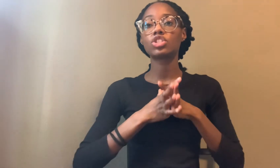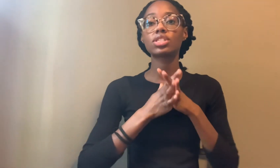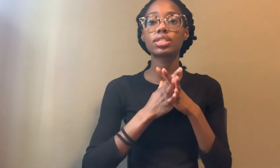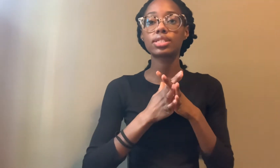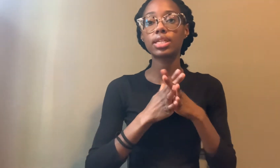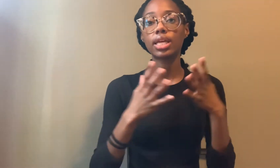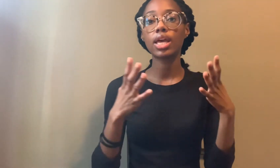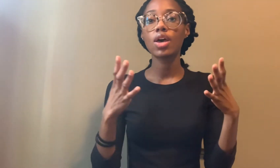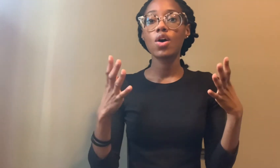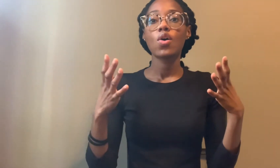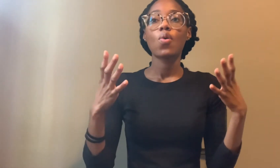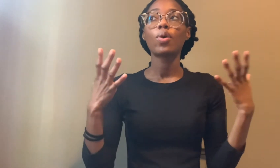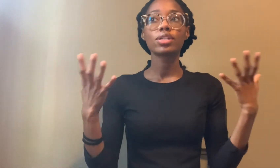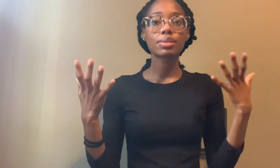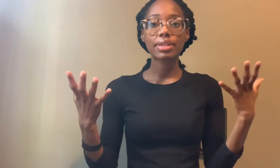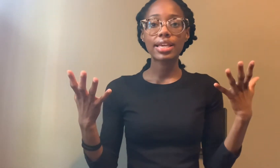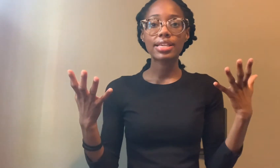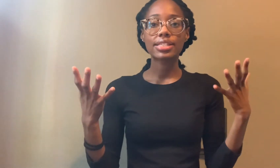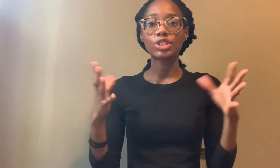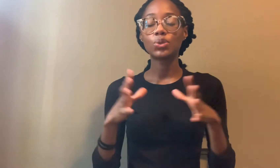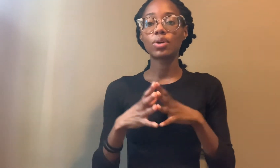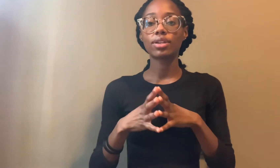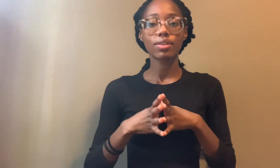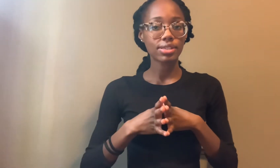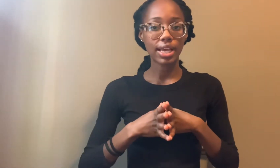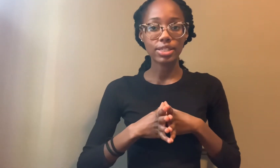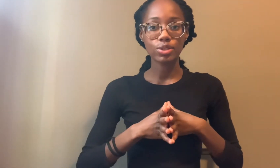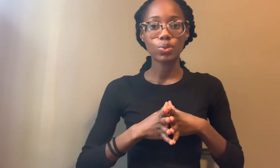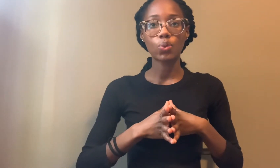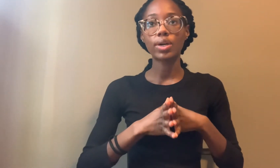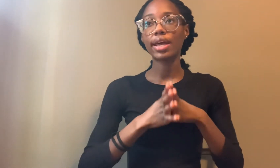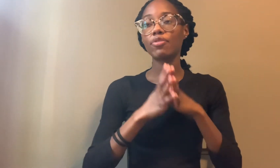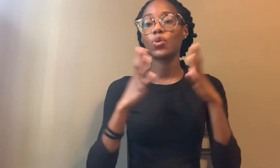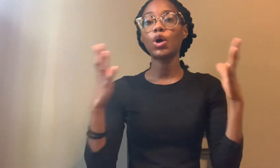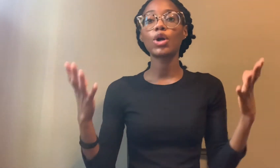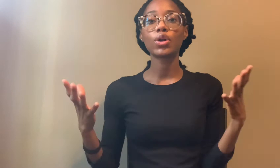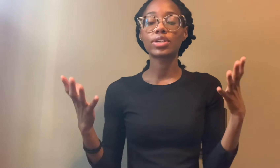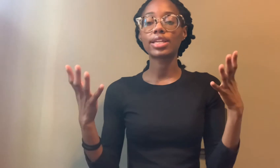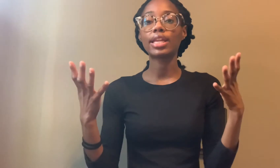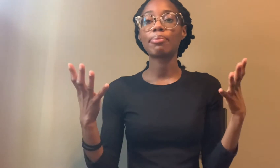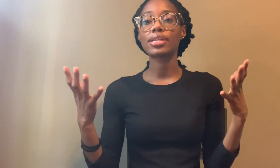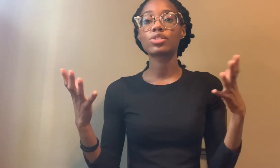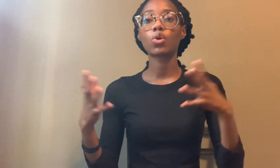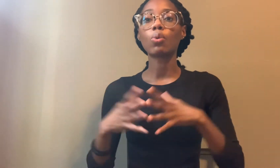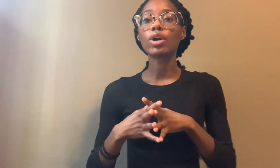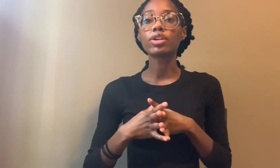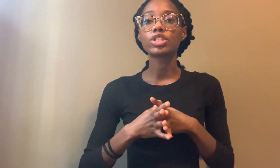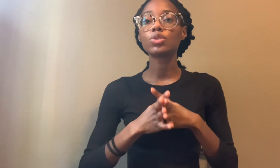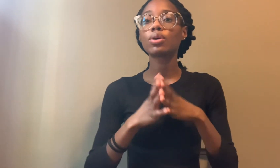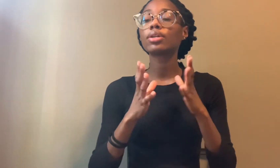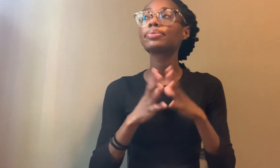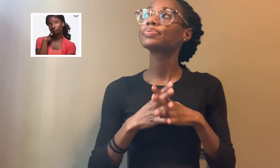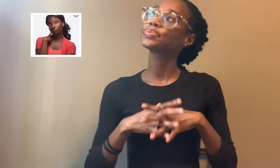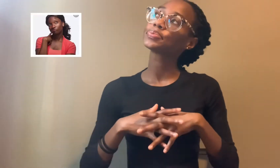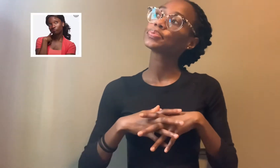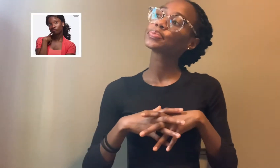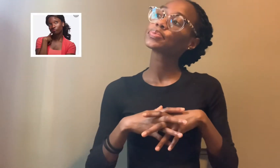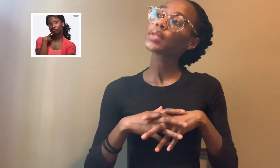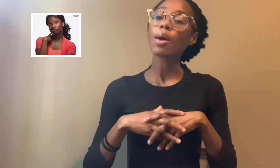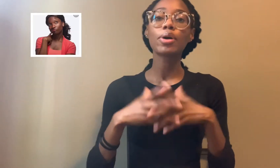to see what are some things that you want to know the sign to? What have you heard on a daily basis, or a word that you wonder, I wonder what the